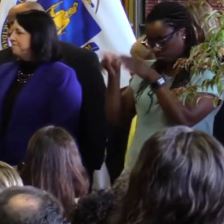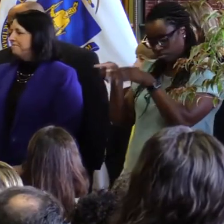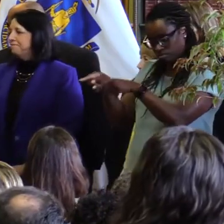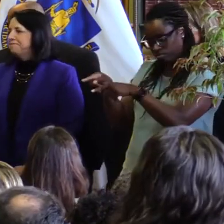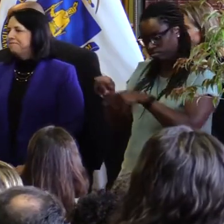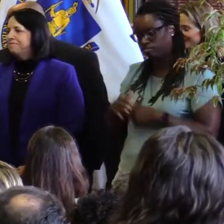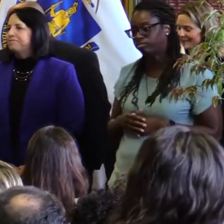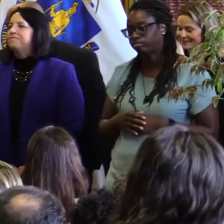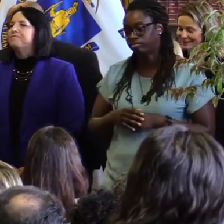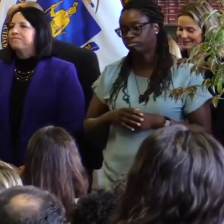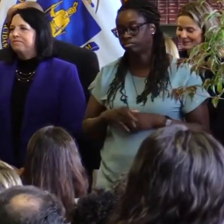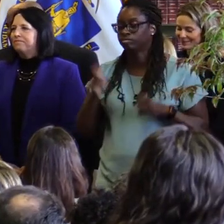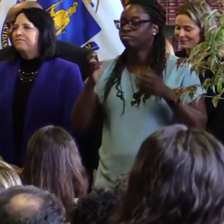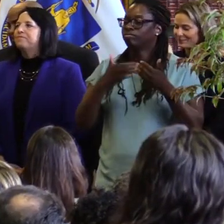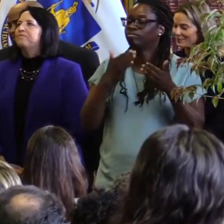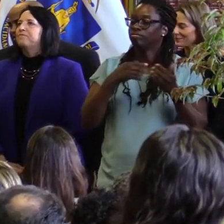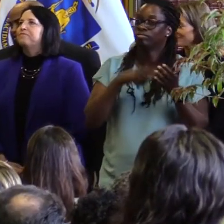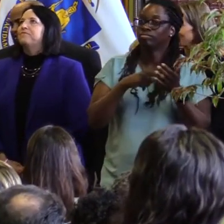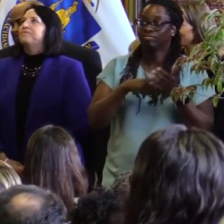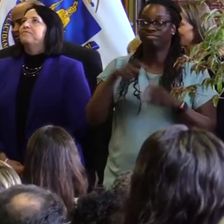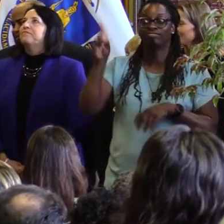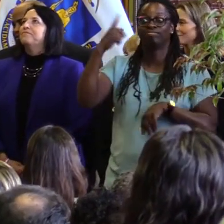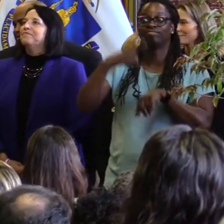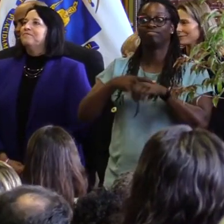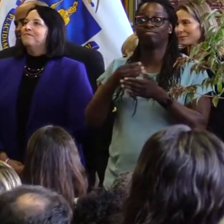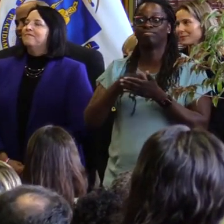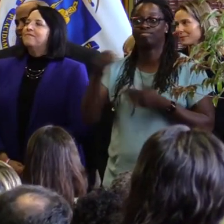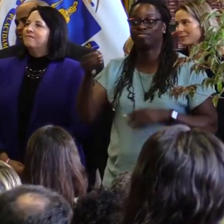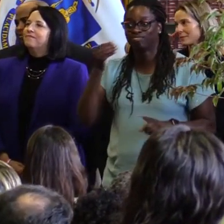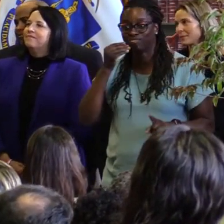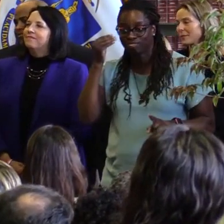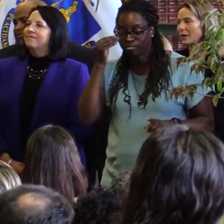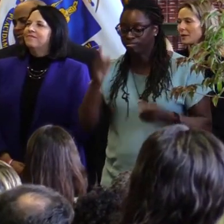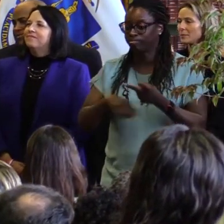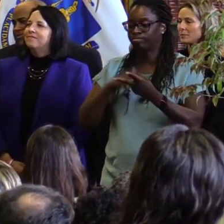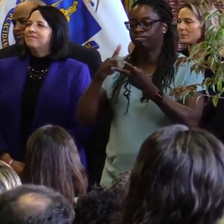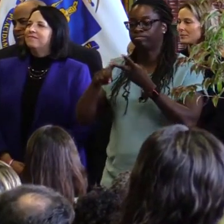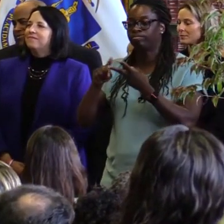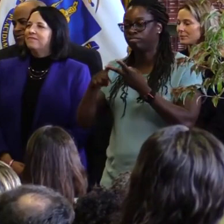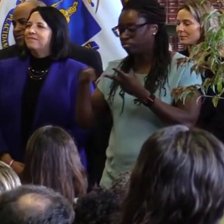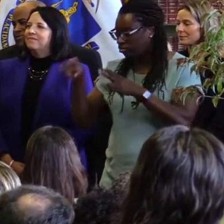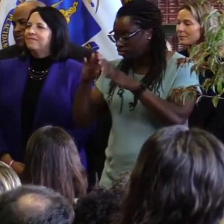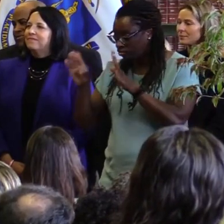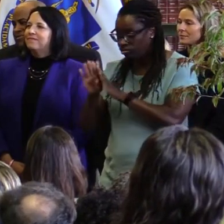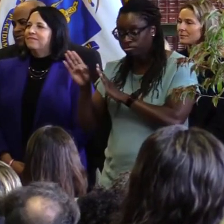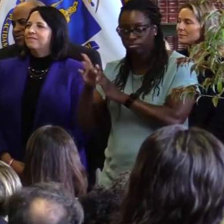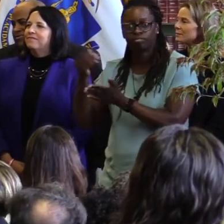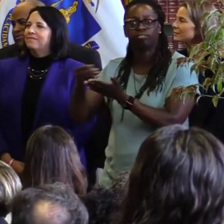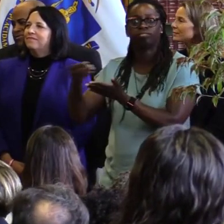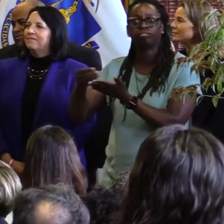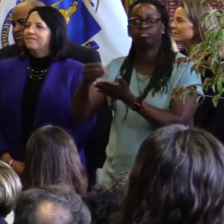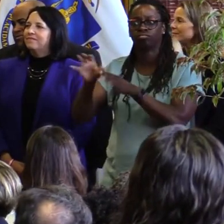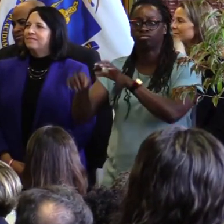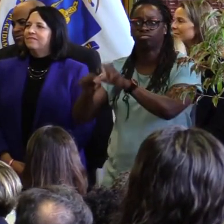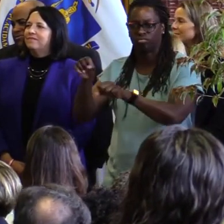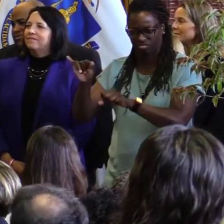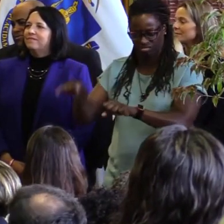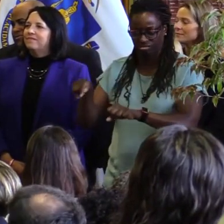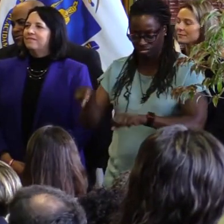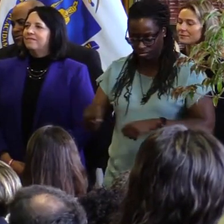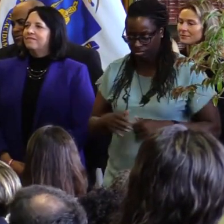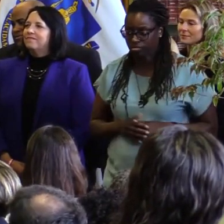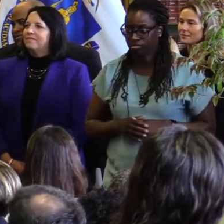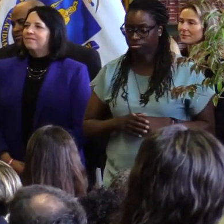and first-time home ownership in our state. It's going to be run in partnership with our Massachusetts Clean Energy Center and